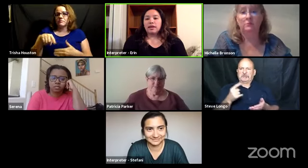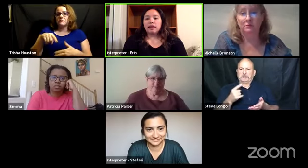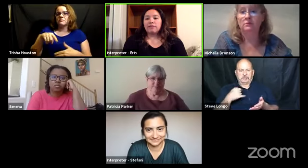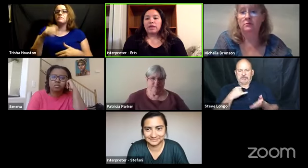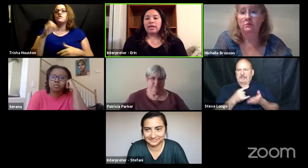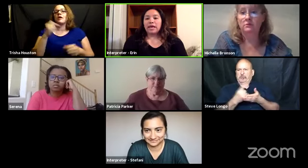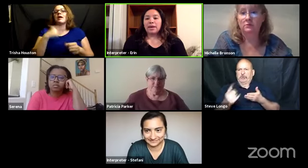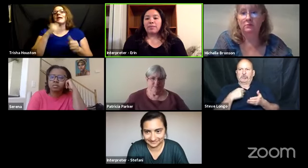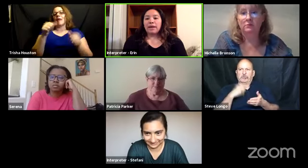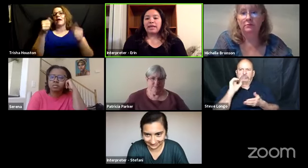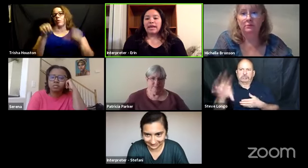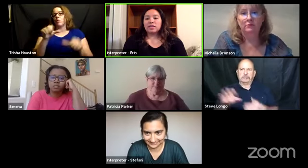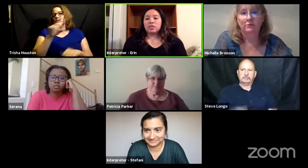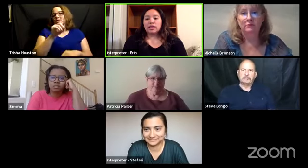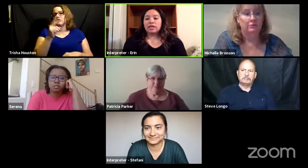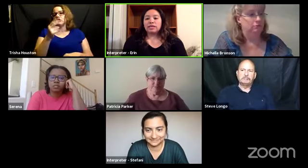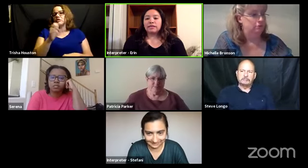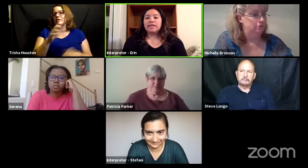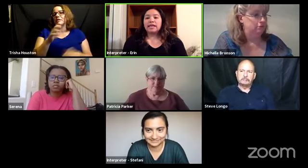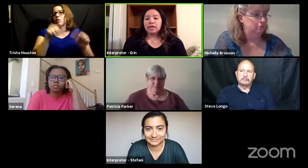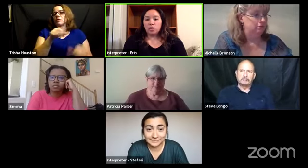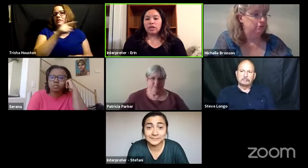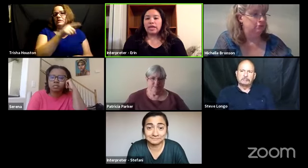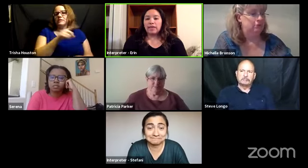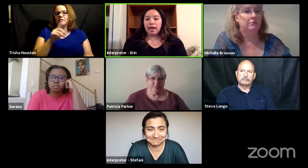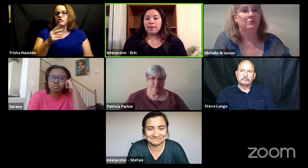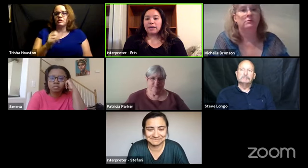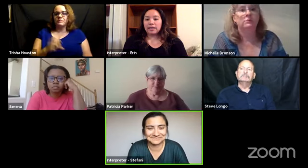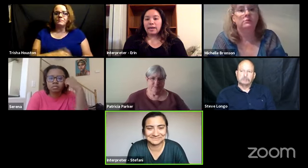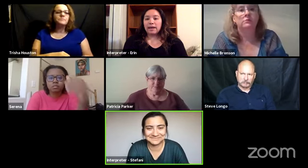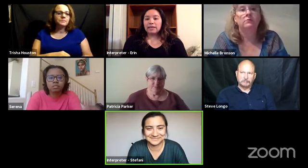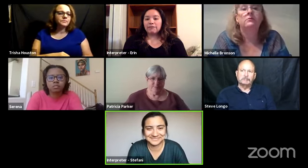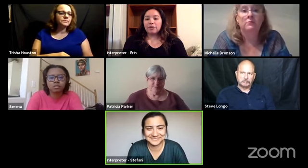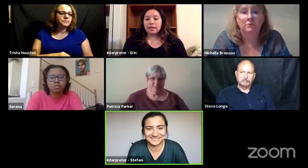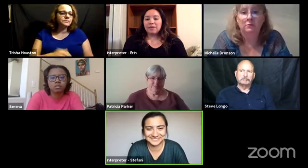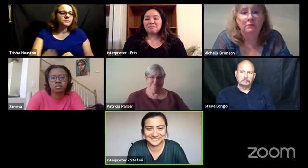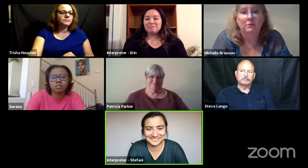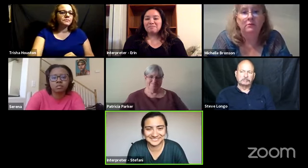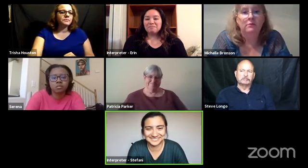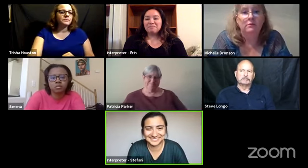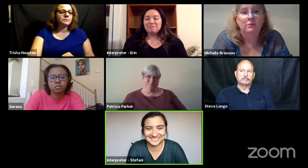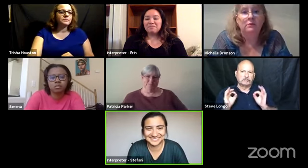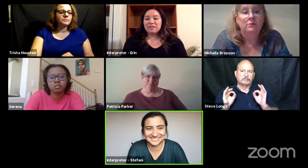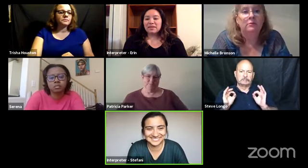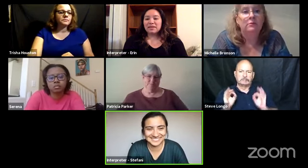And if we can get that back by next week, Steve's saying he will clean that up and get that back to everybody.